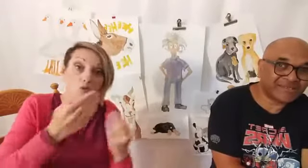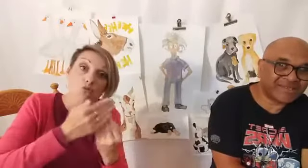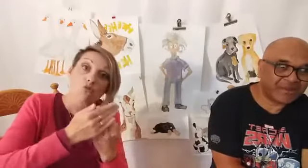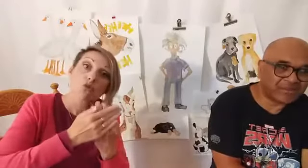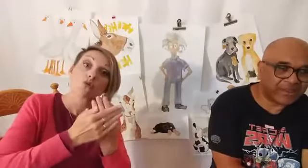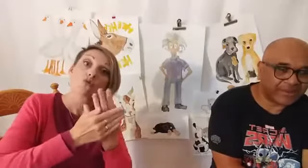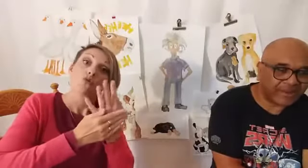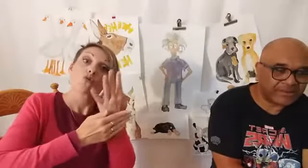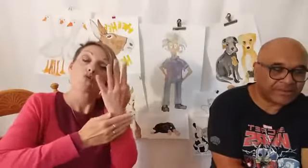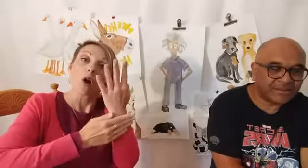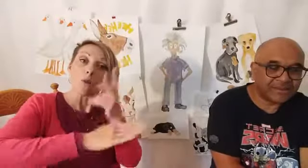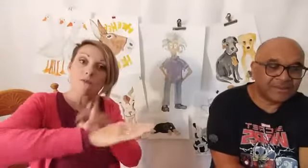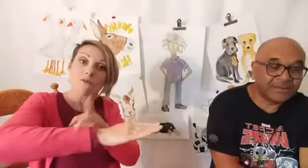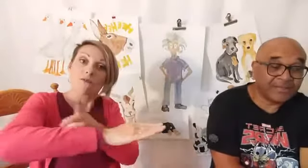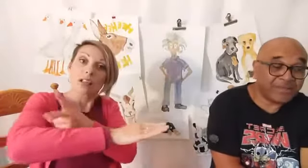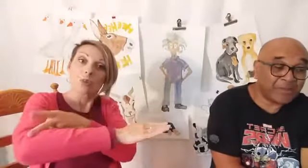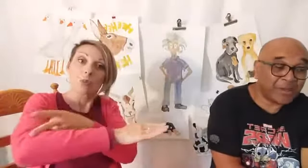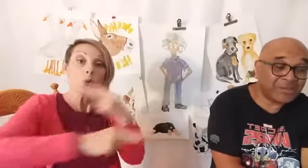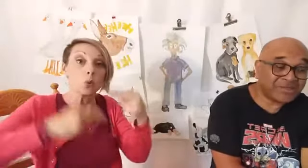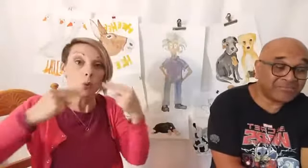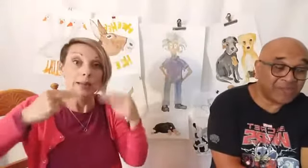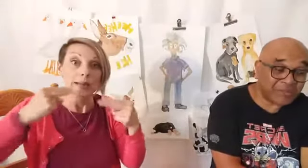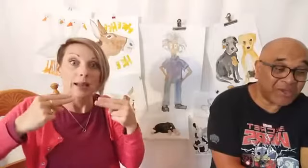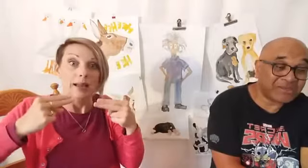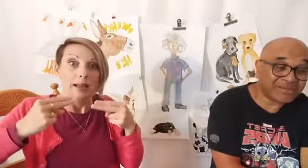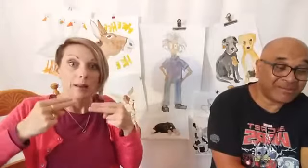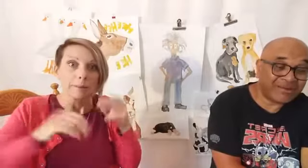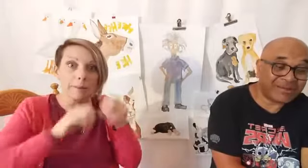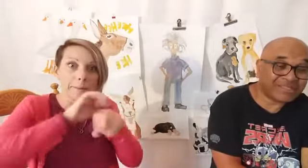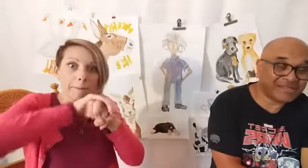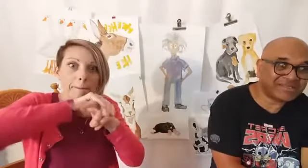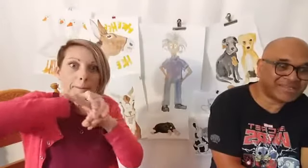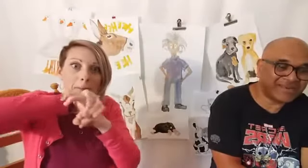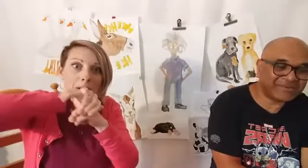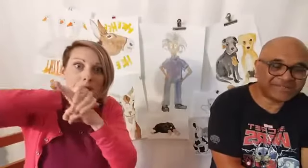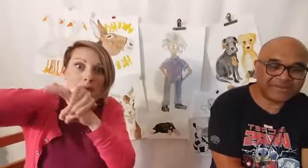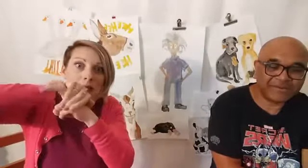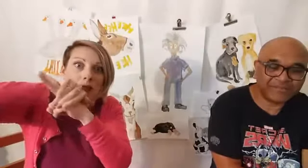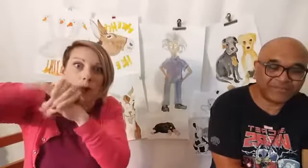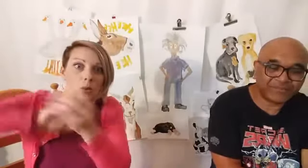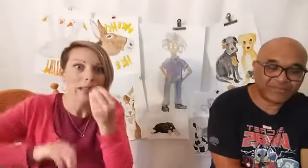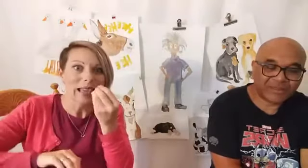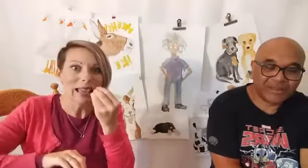and the snails like those. But the birds like the slugs and snails too.